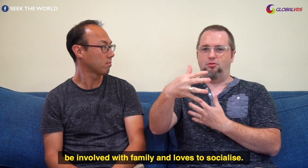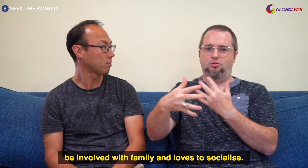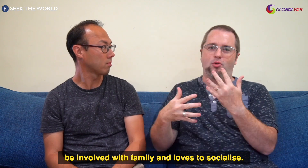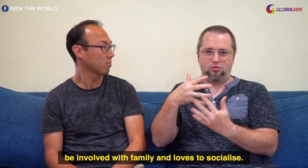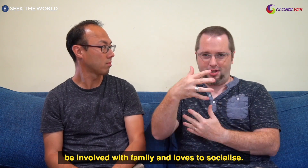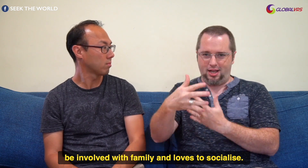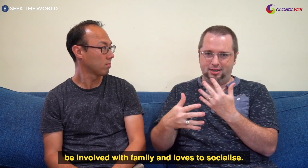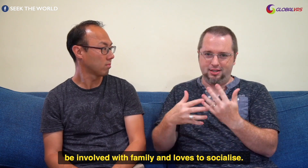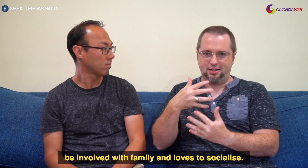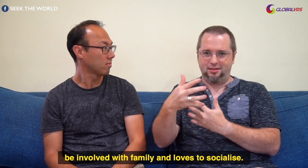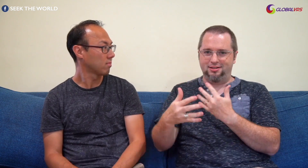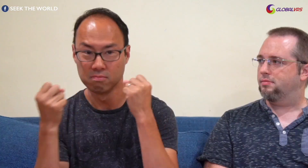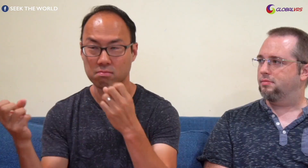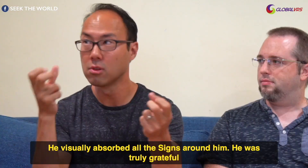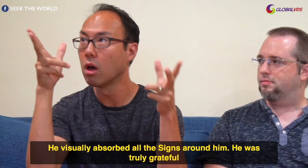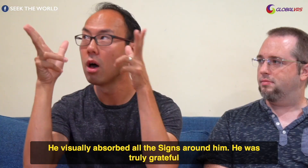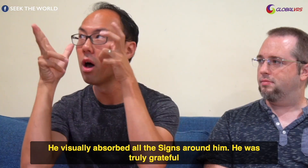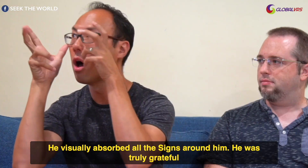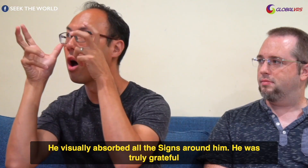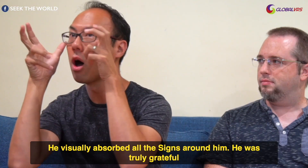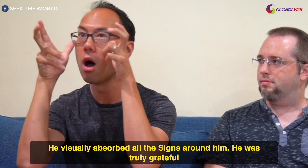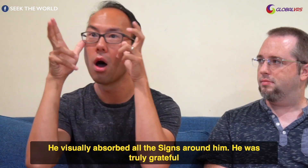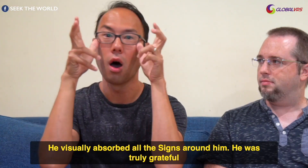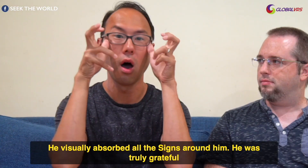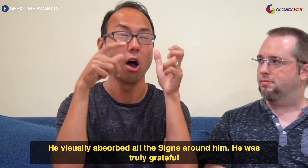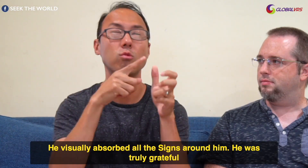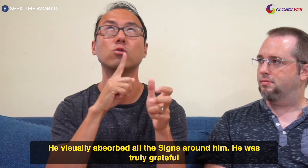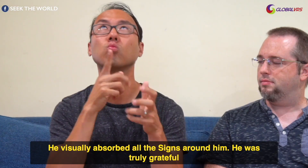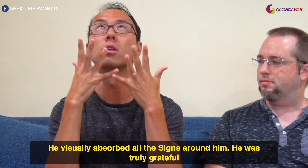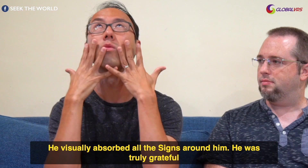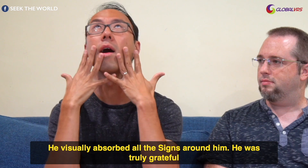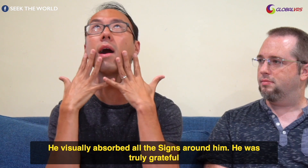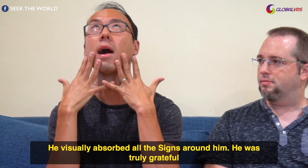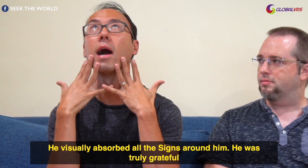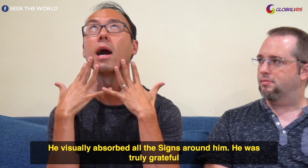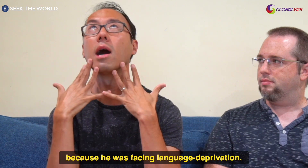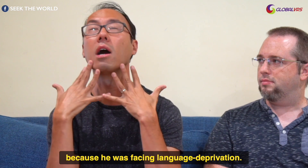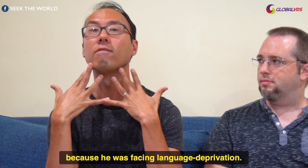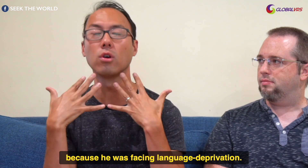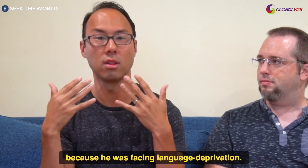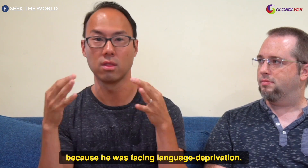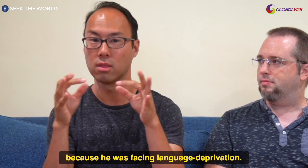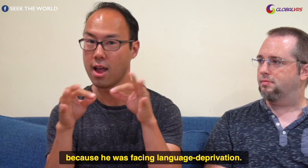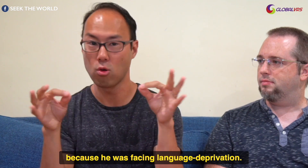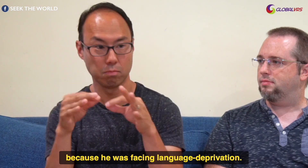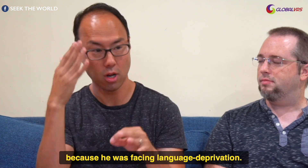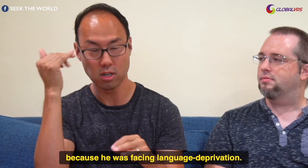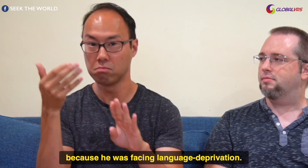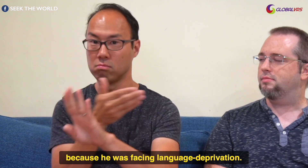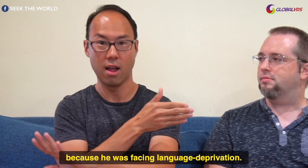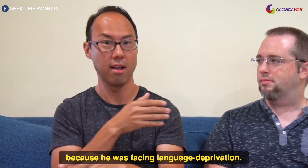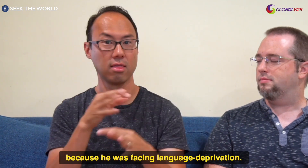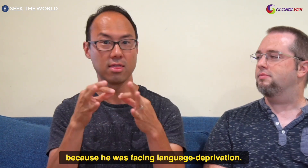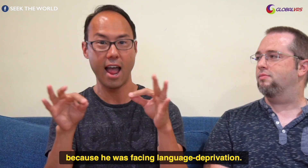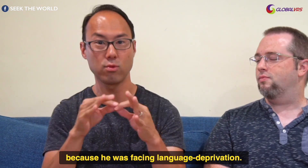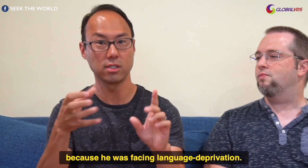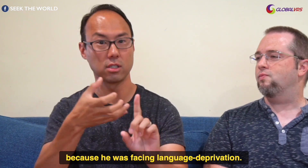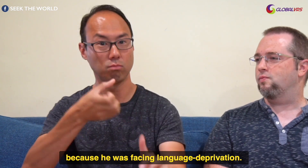family and loves to socialize. He was visually absorbing all the signs around him. He was truly craving this because he was facing such